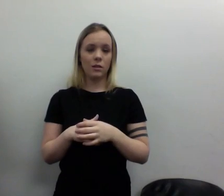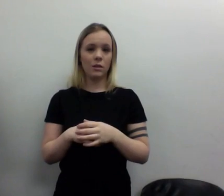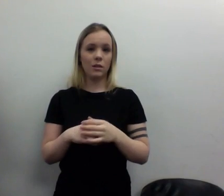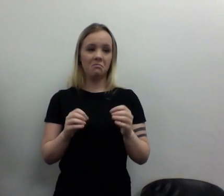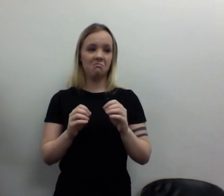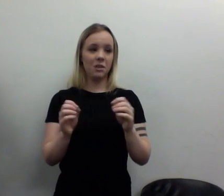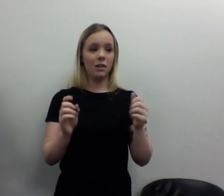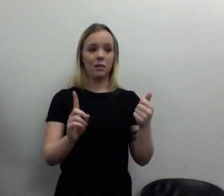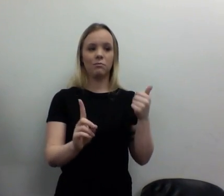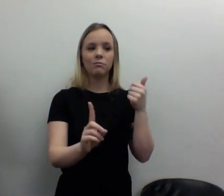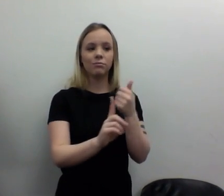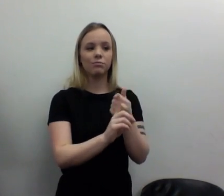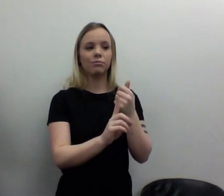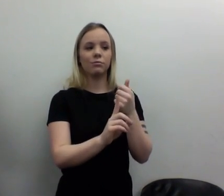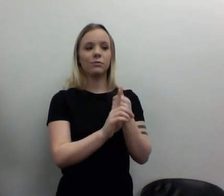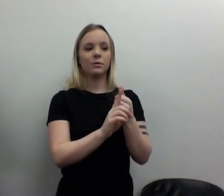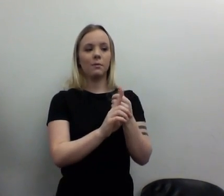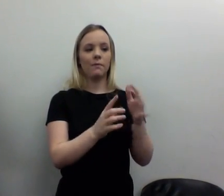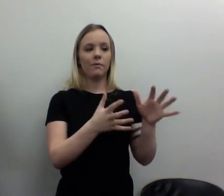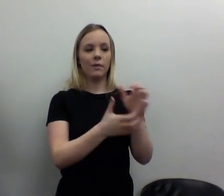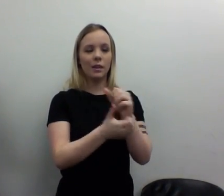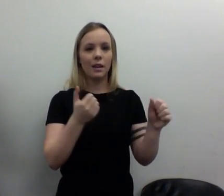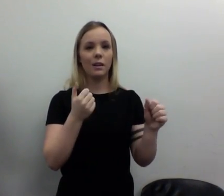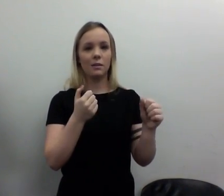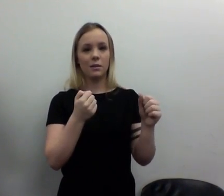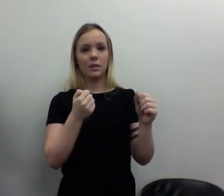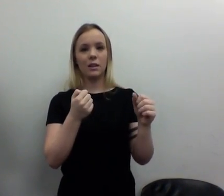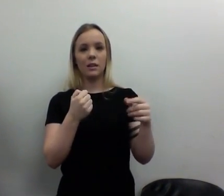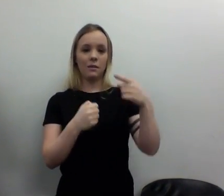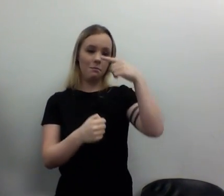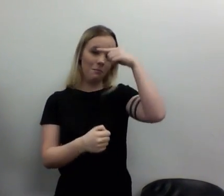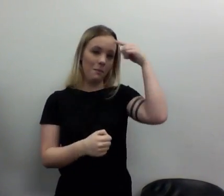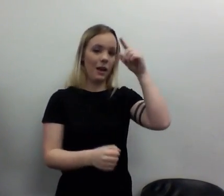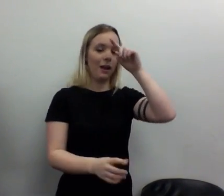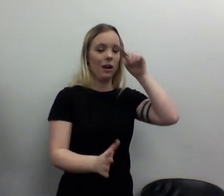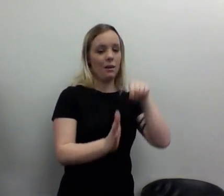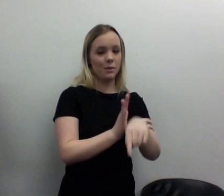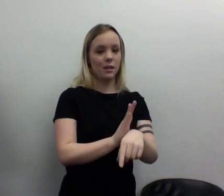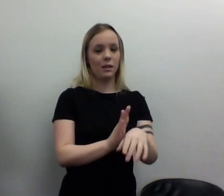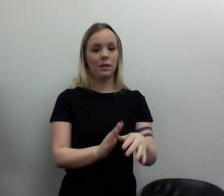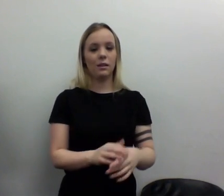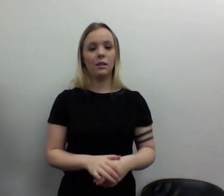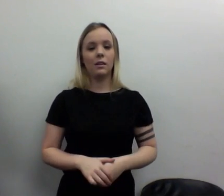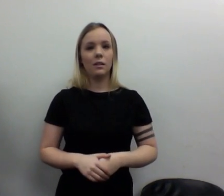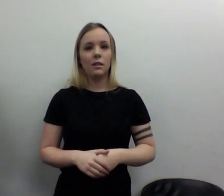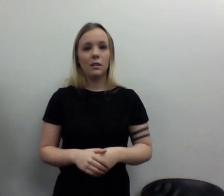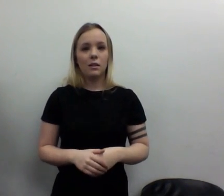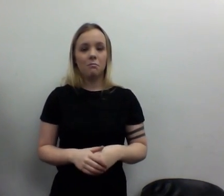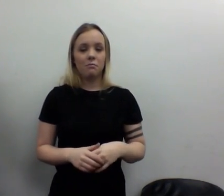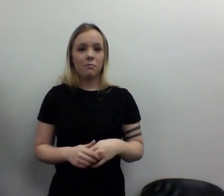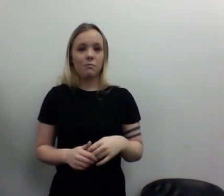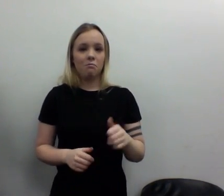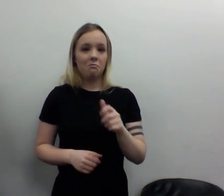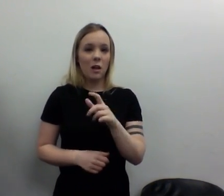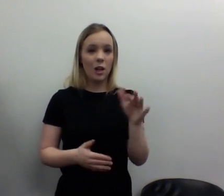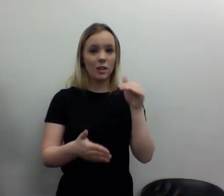Only Black males, as far as I can find in this century, show a decrease in life expectancy. And that decrease